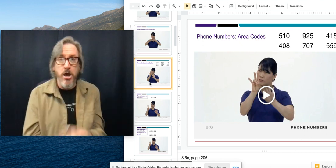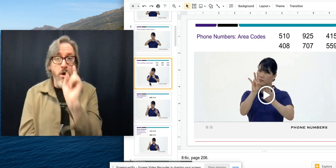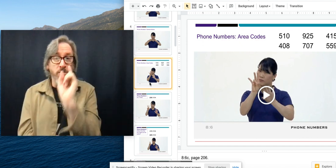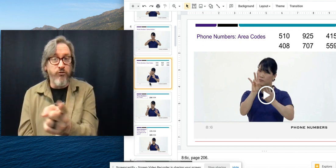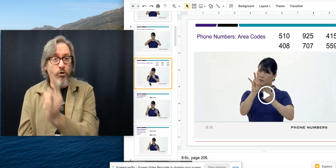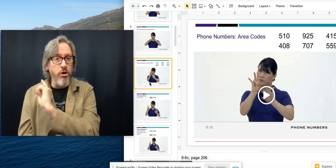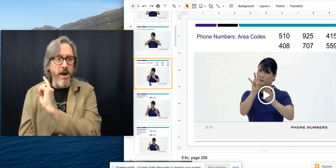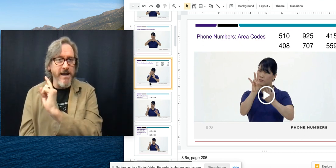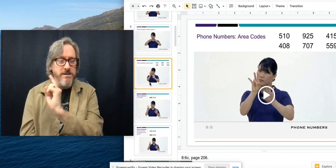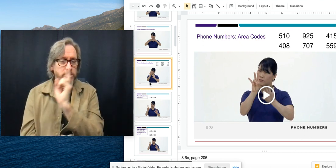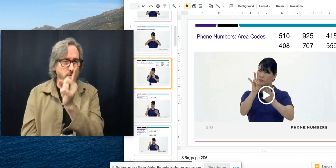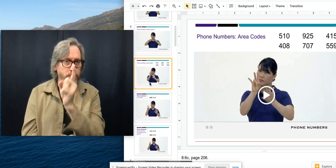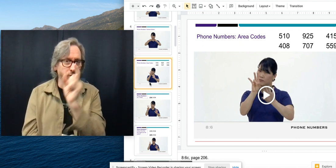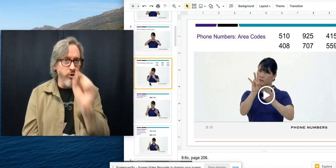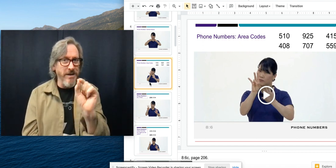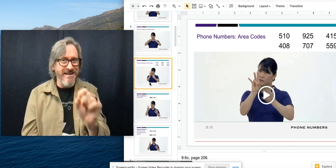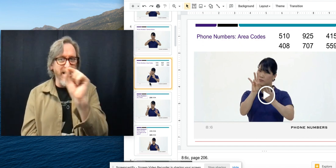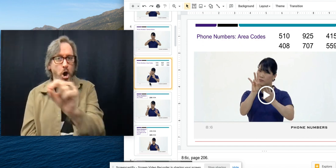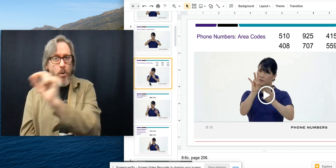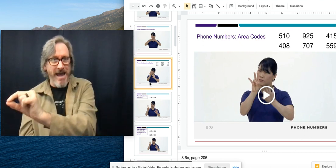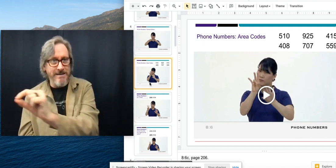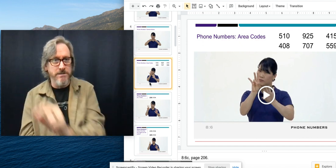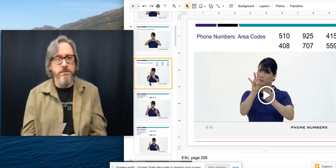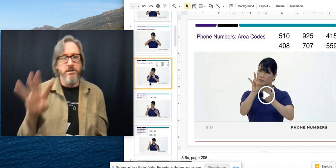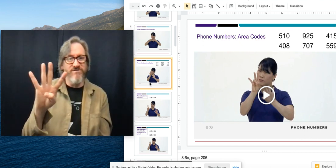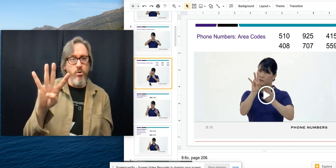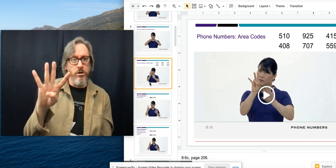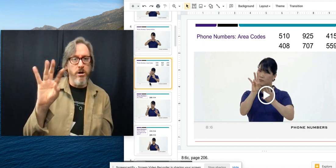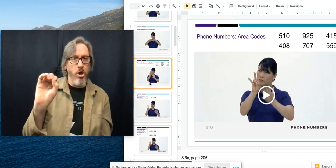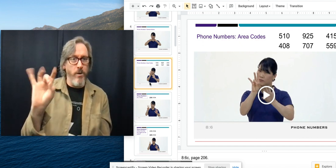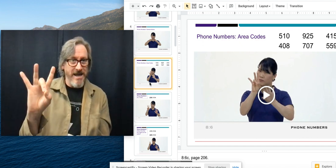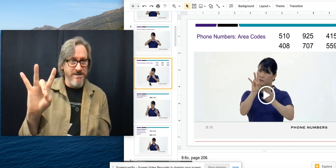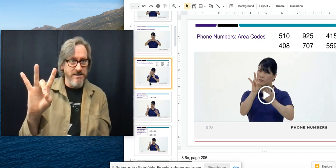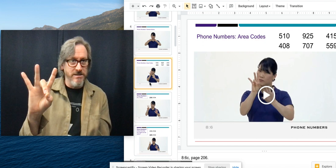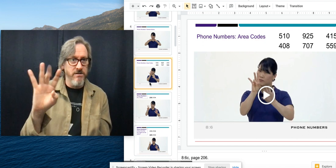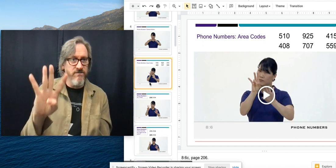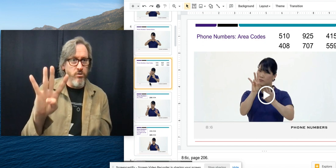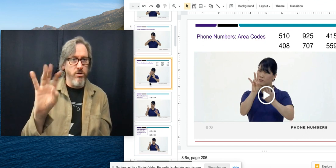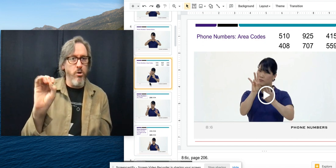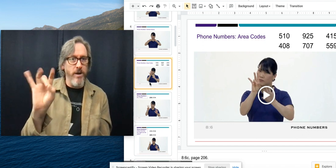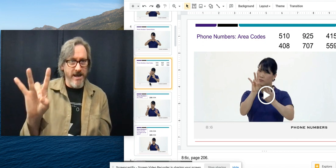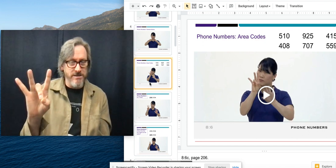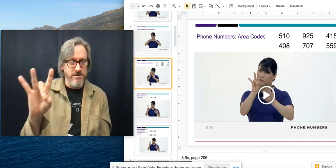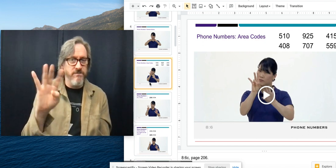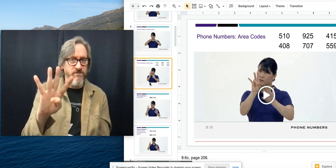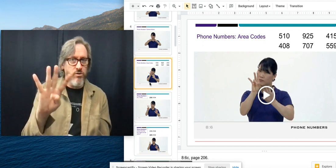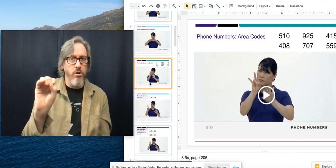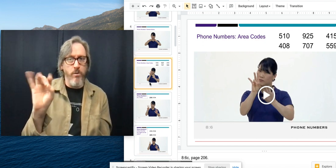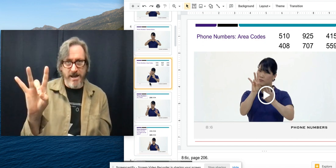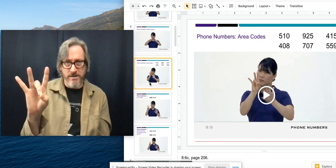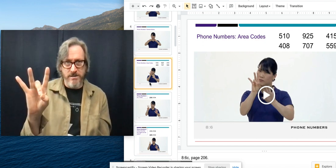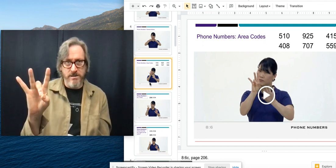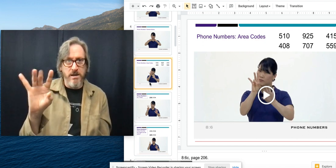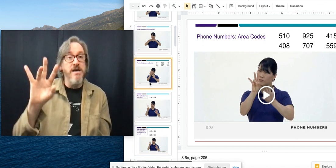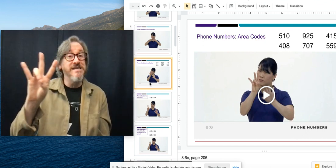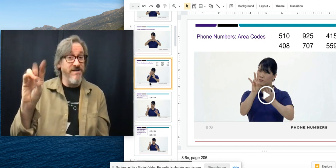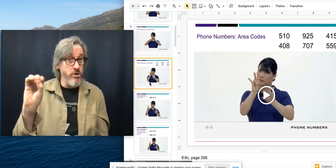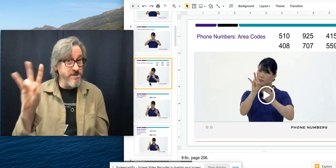information. 408, remember, you need the 08. 408, 408,